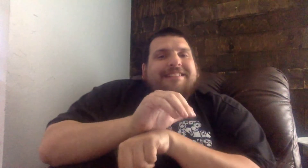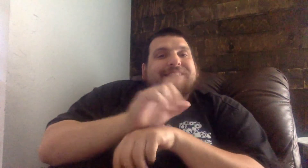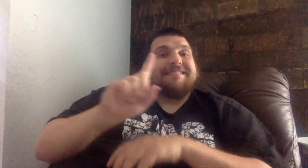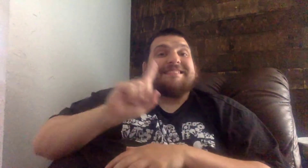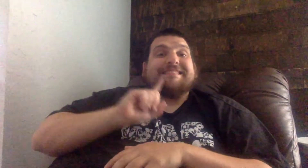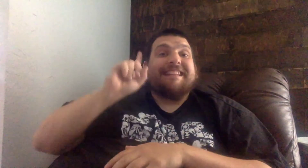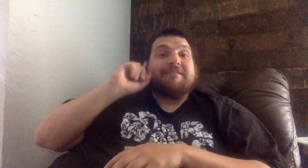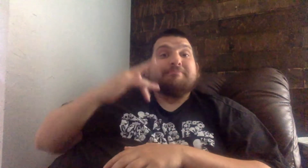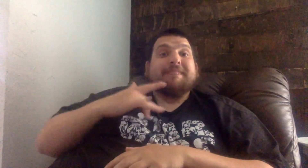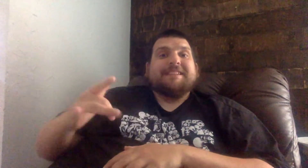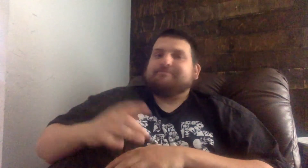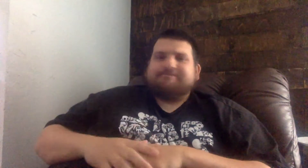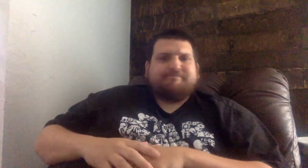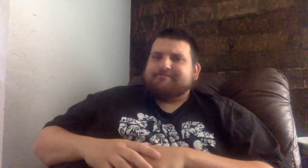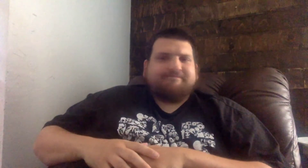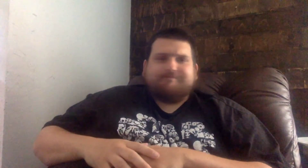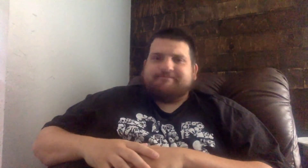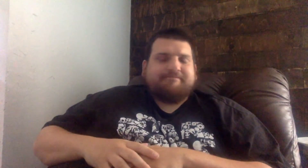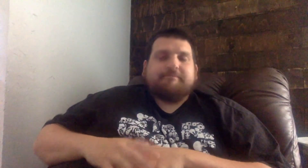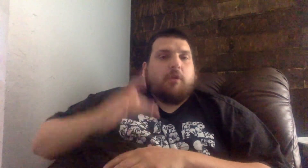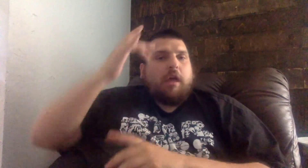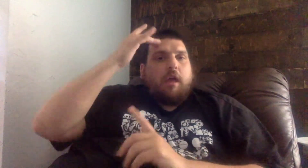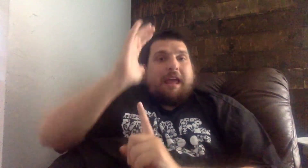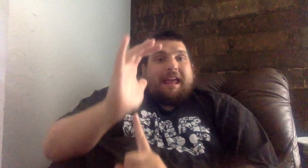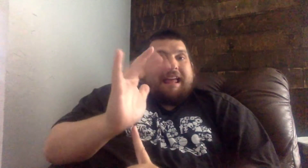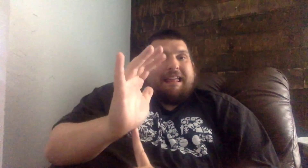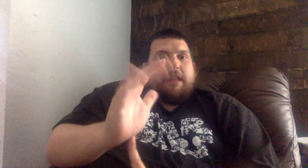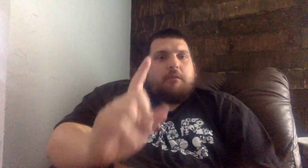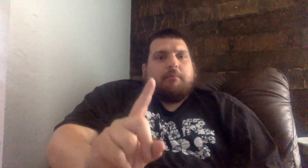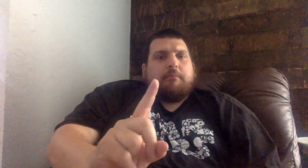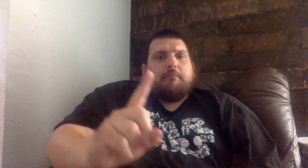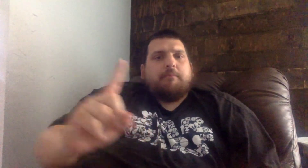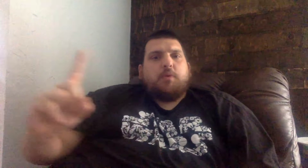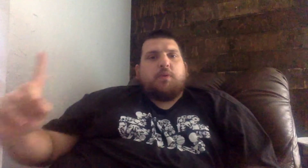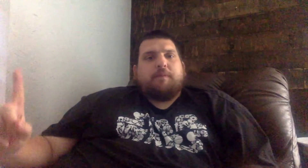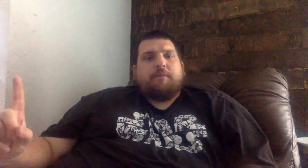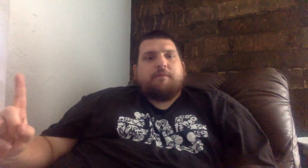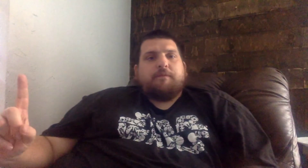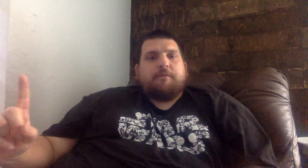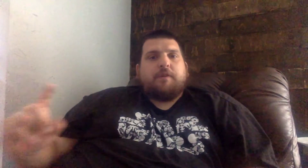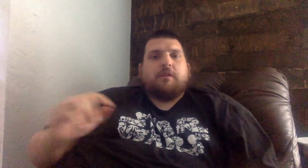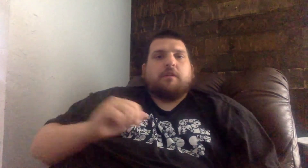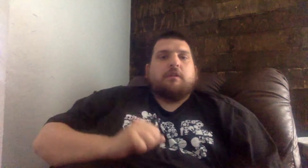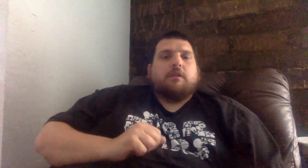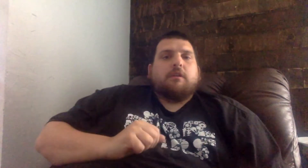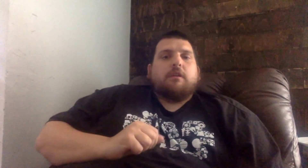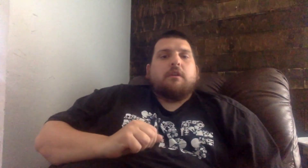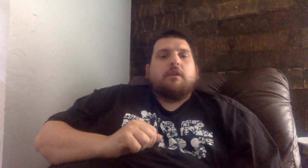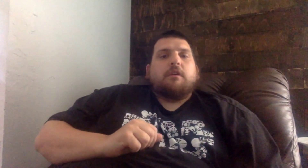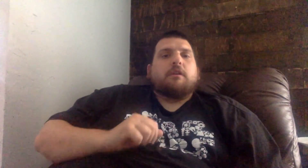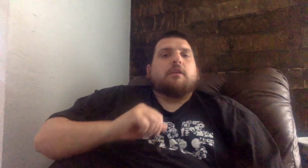date night is not a deaf tendency. The candle gets pushed to the side